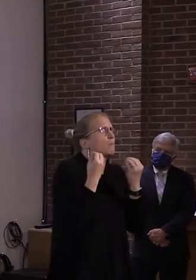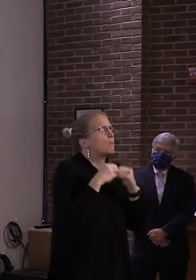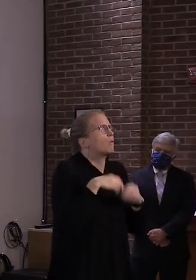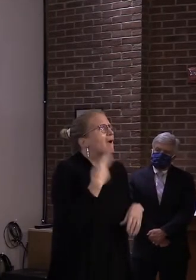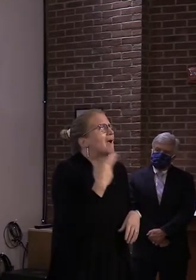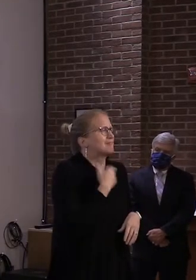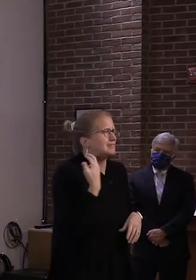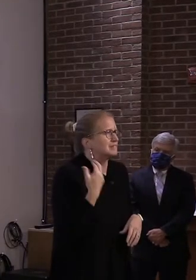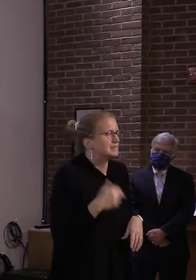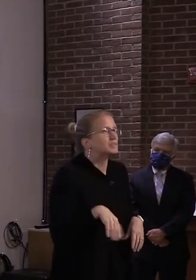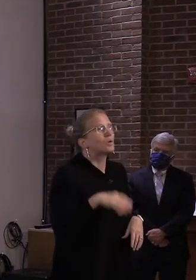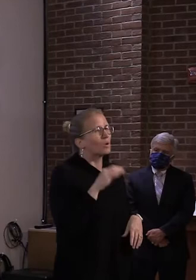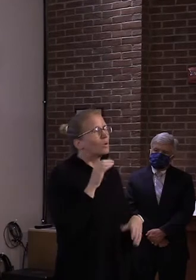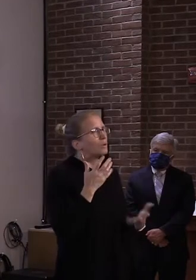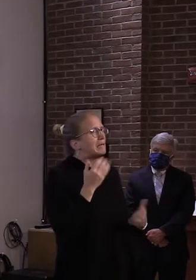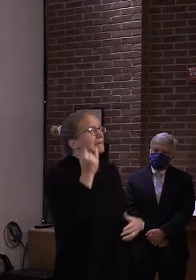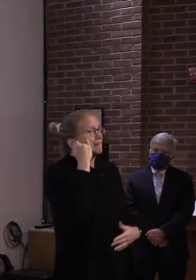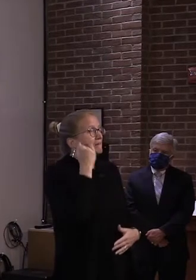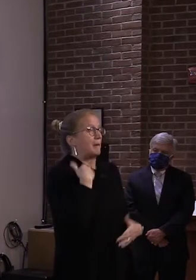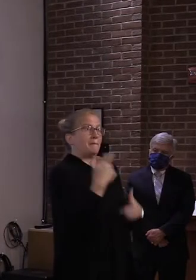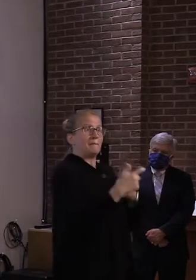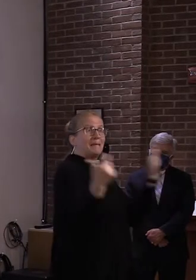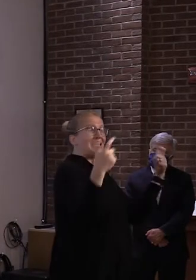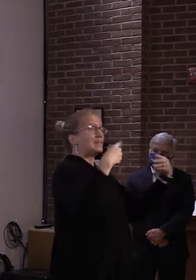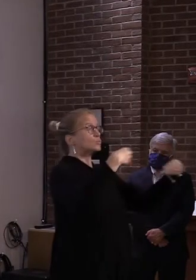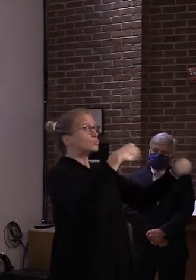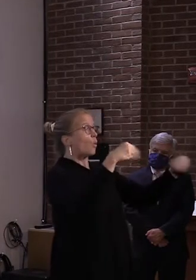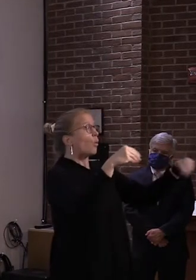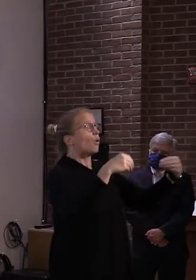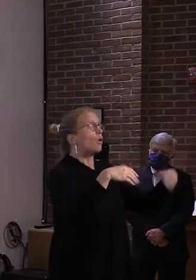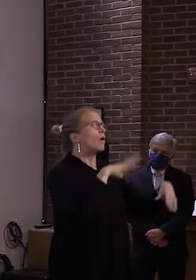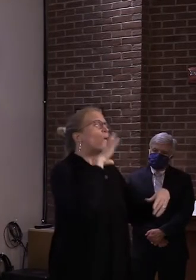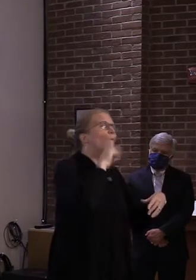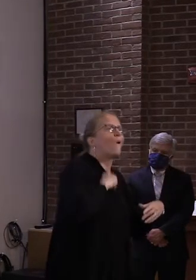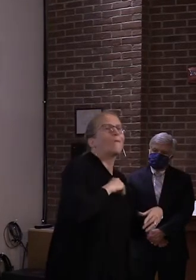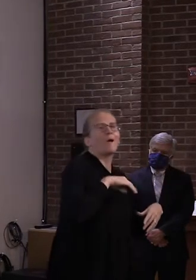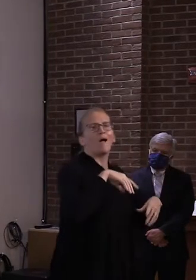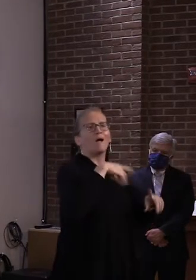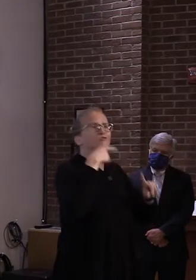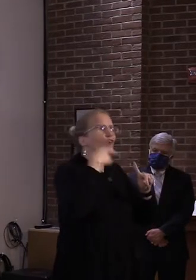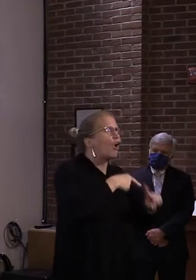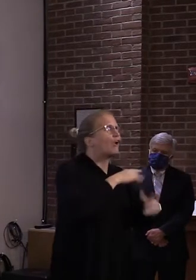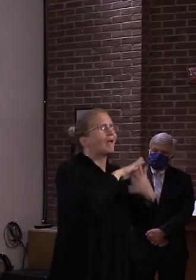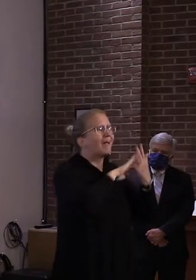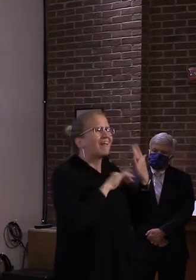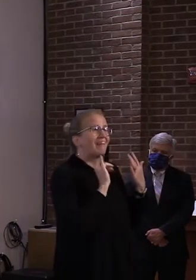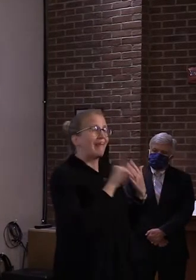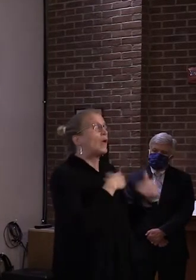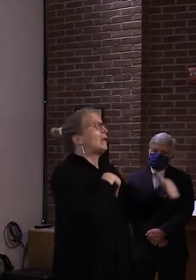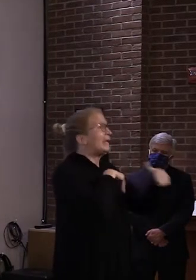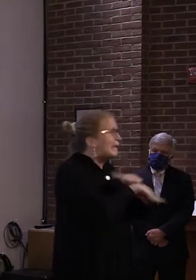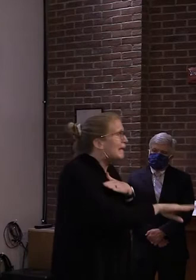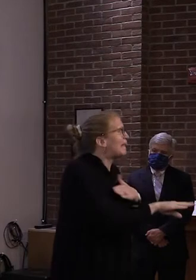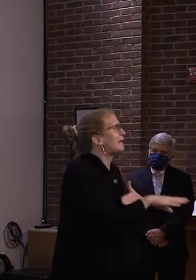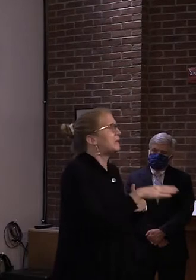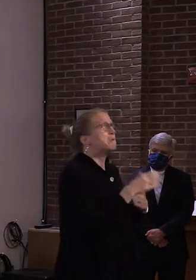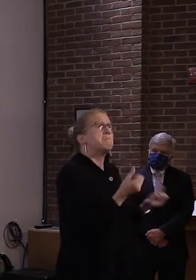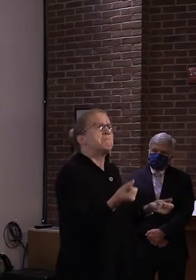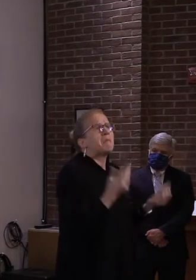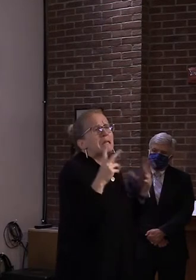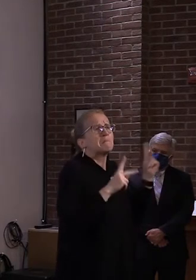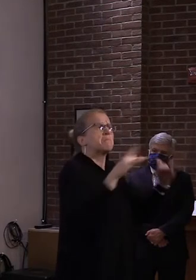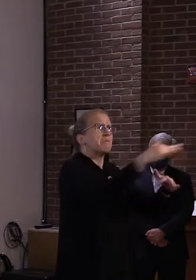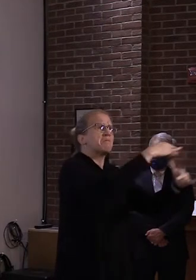you can still kind of physically distance, and you're not going to be in there long because you're there for a purpose, you're going to look for what you